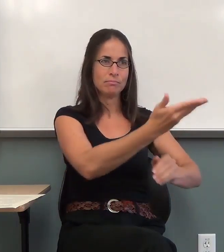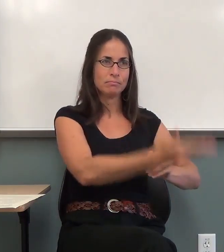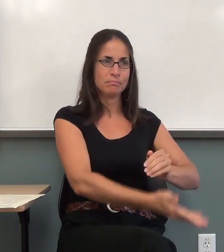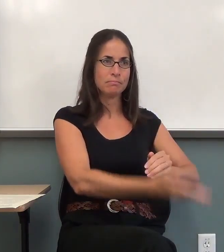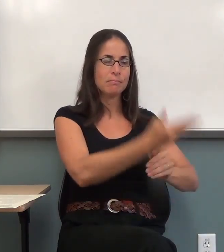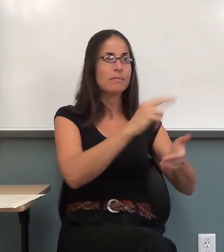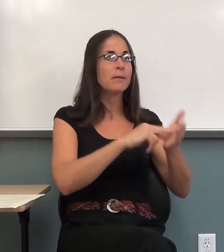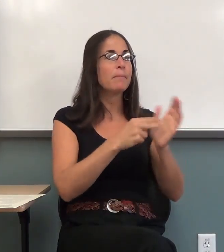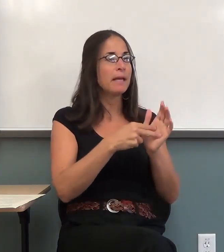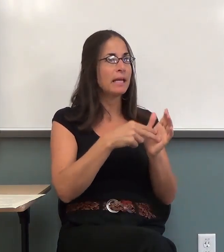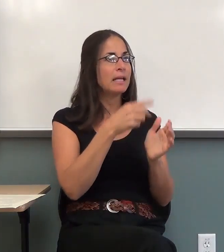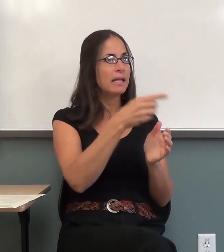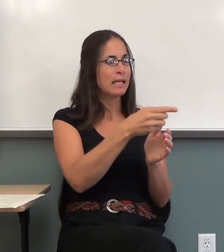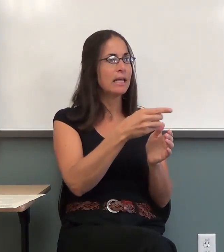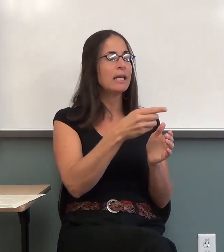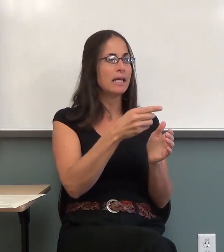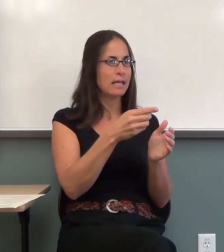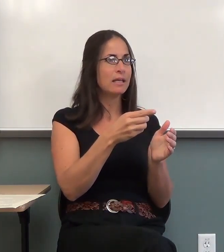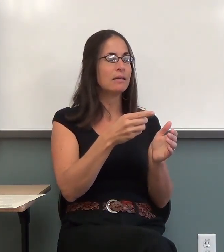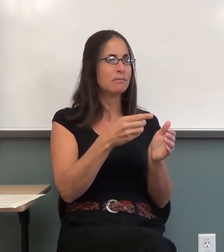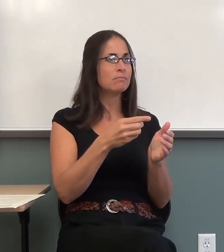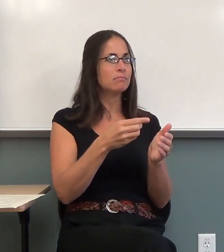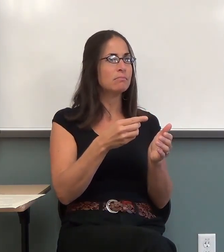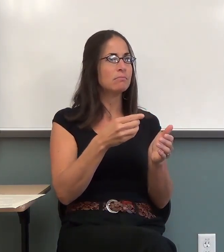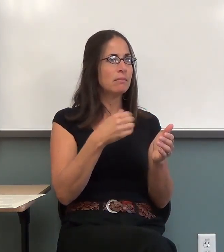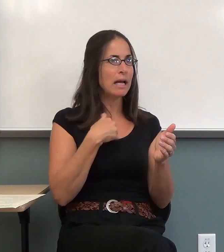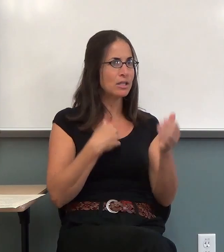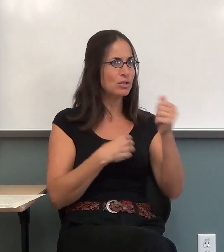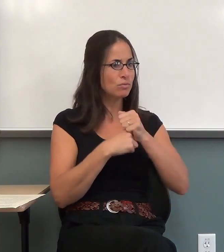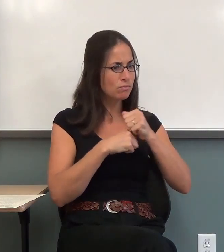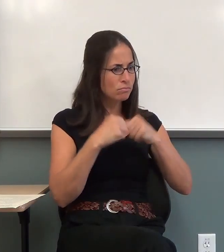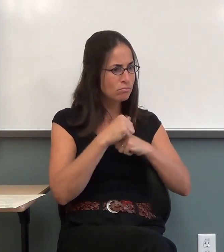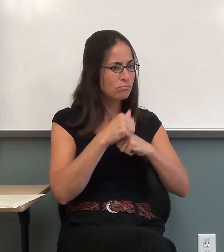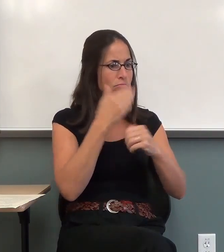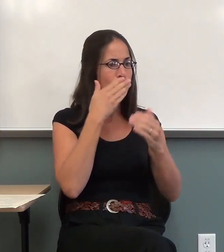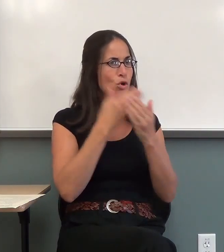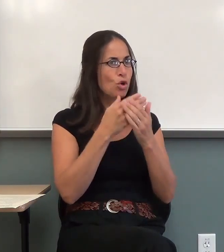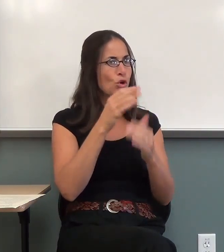he's well-formed, right? The same is true about a sentence, okay?